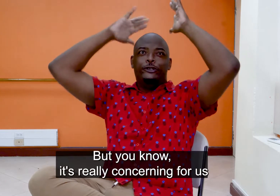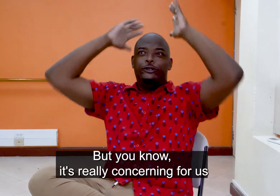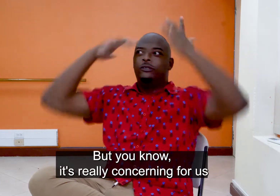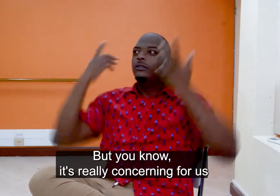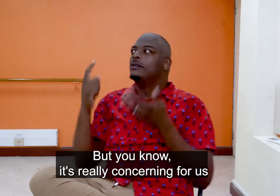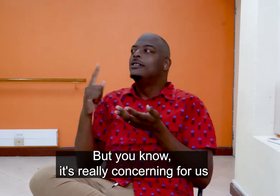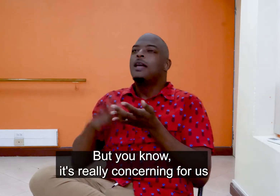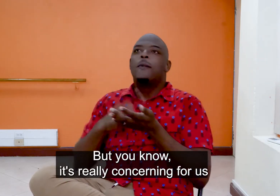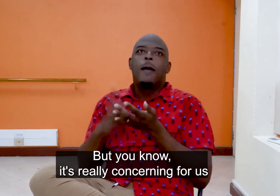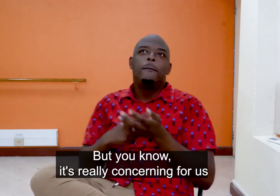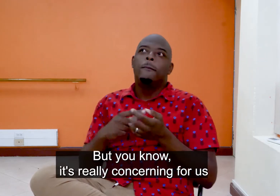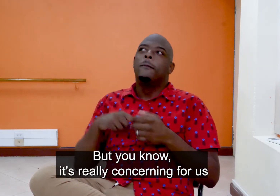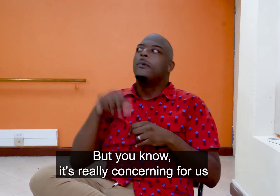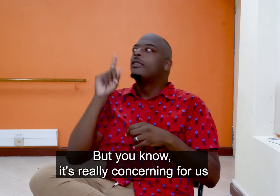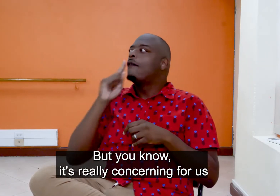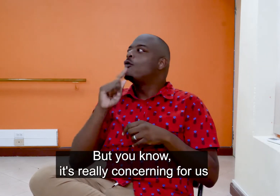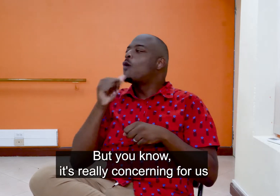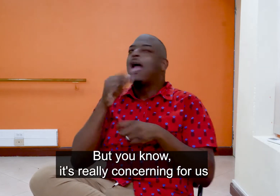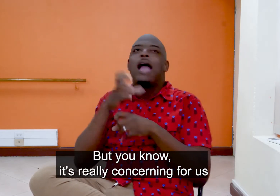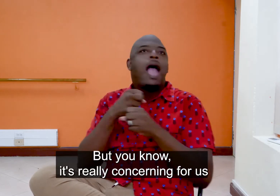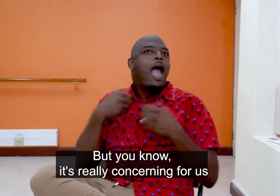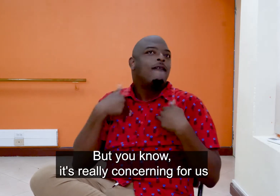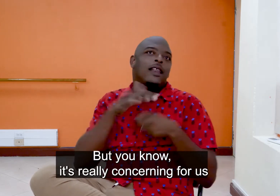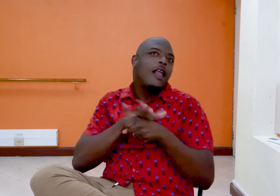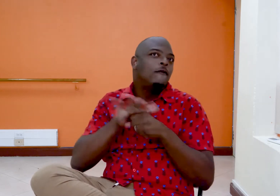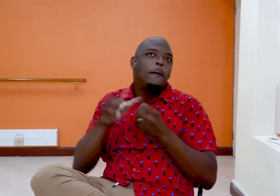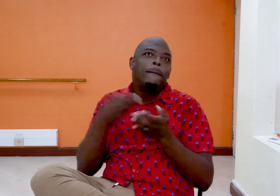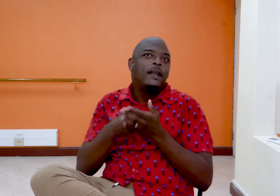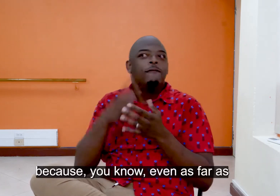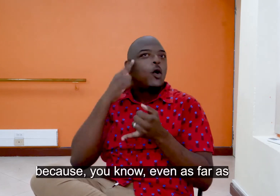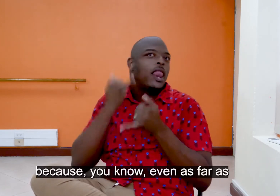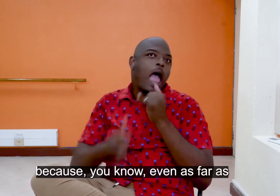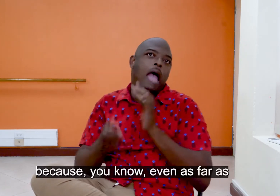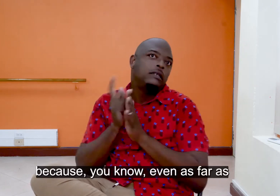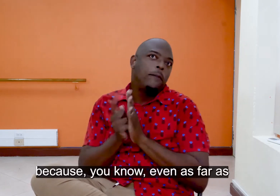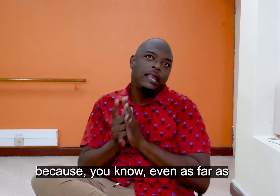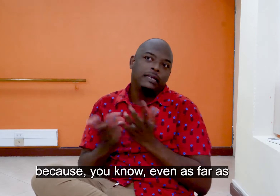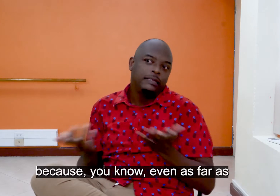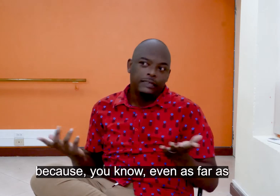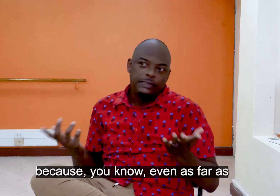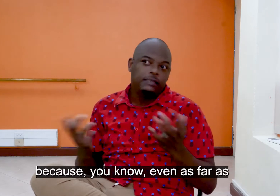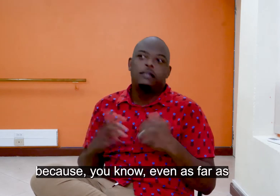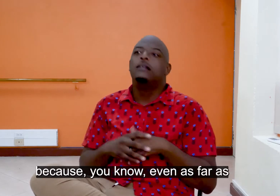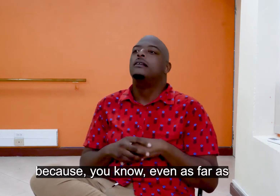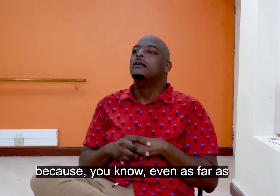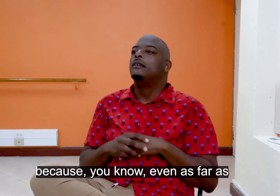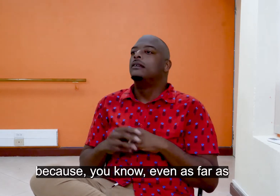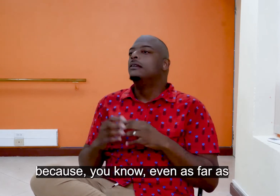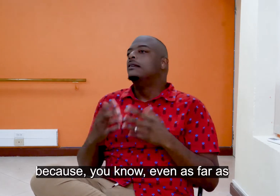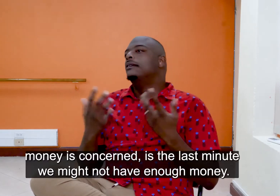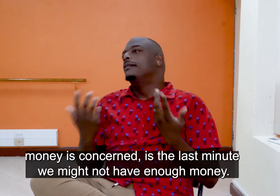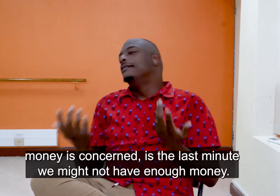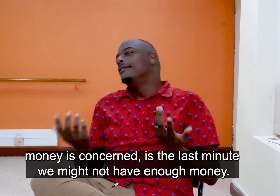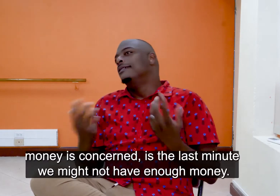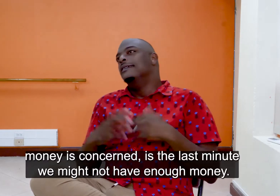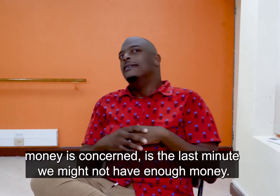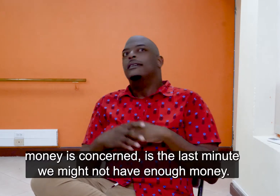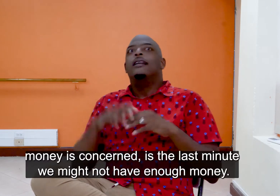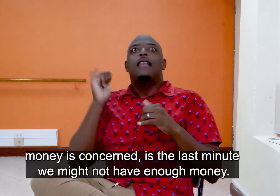it's really concerning for us because, even as far as money is concerned, it's the last